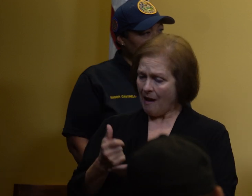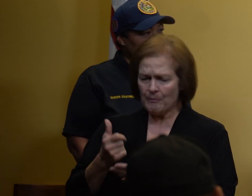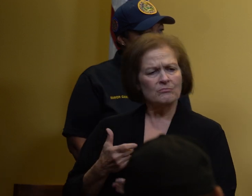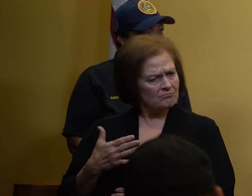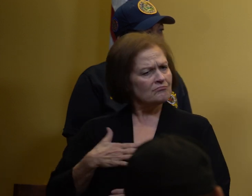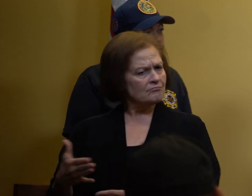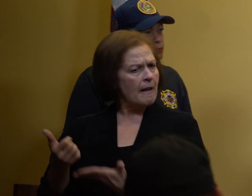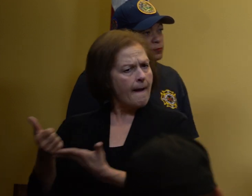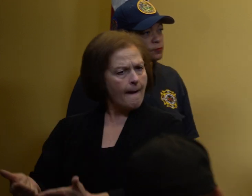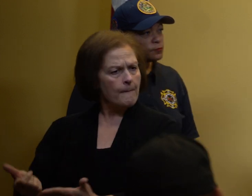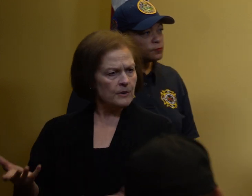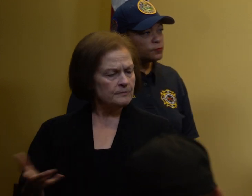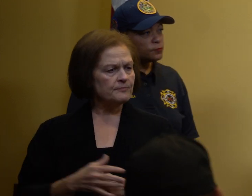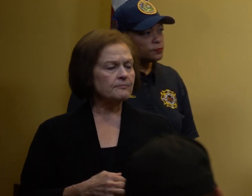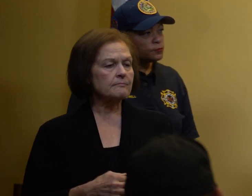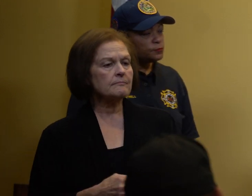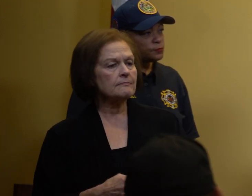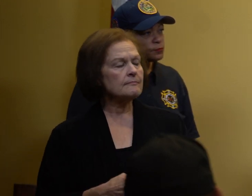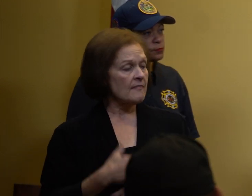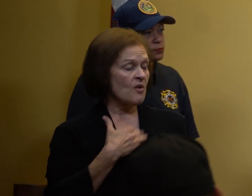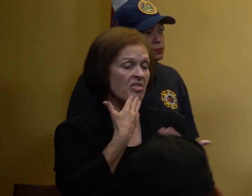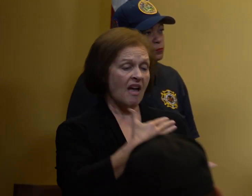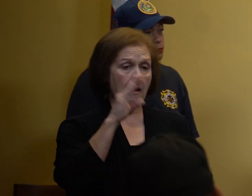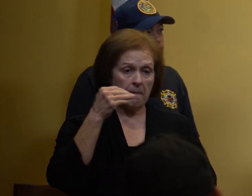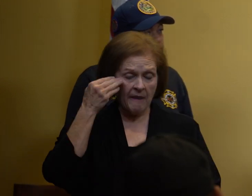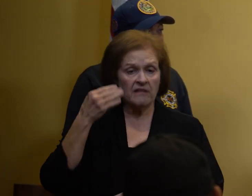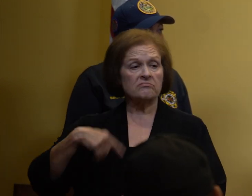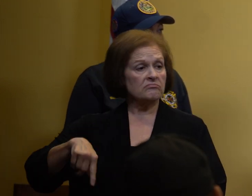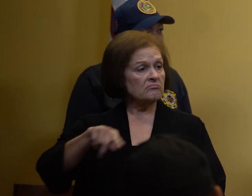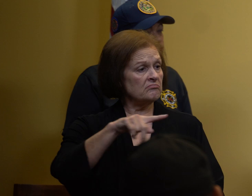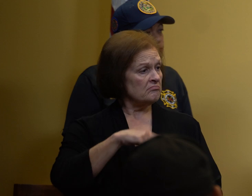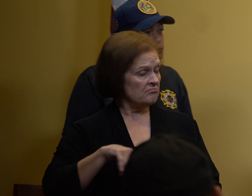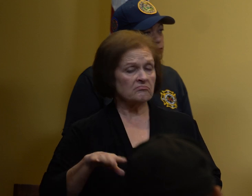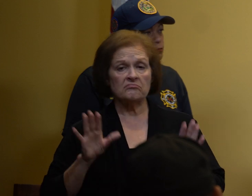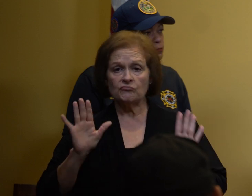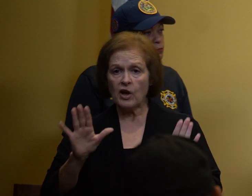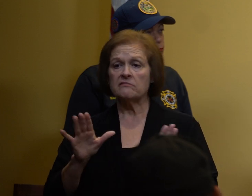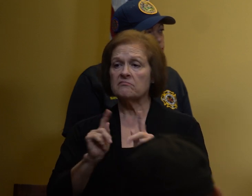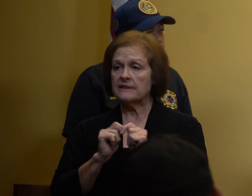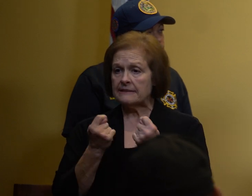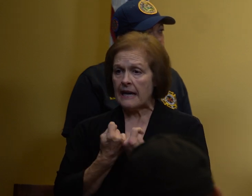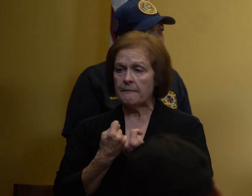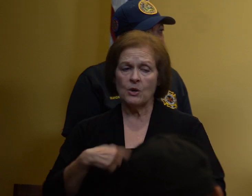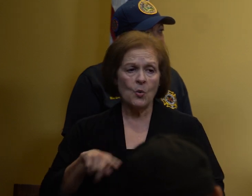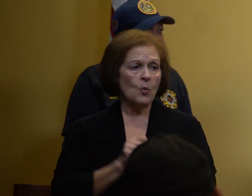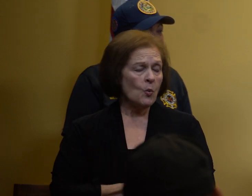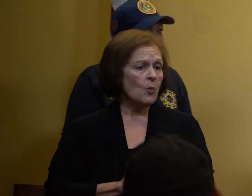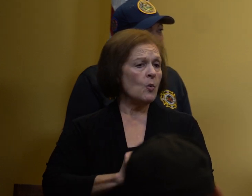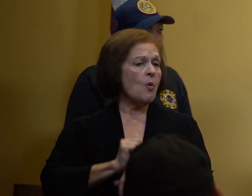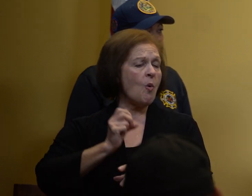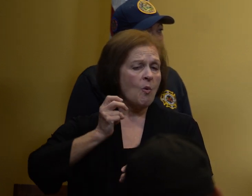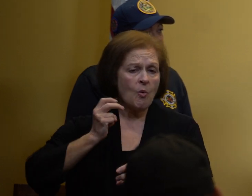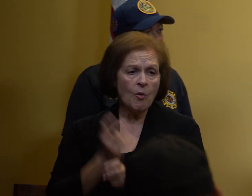Mayor Cantrell for putting together a great team, because this team is in place in many ways and is working really